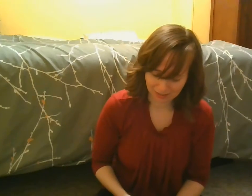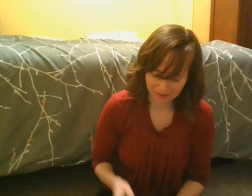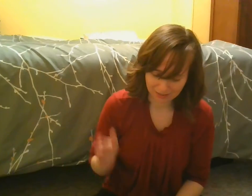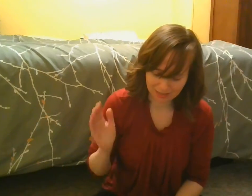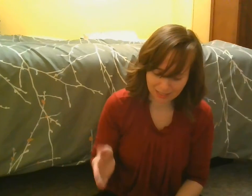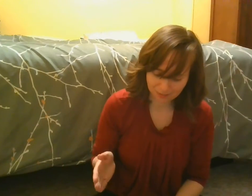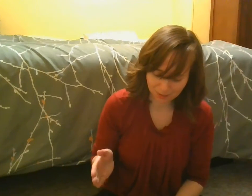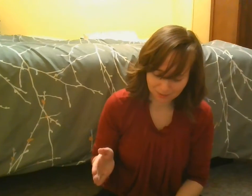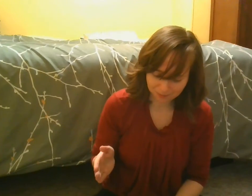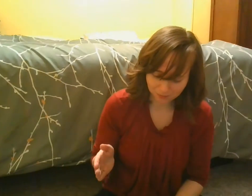Next one.